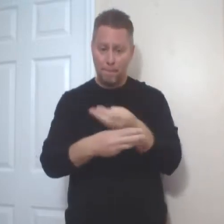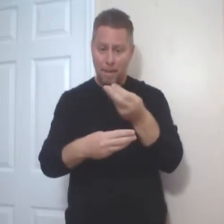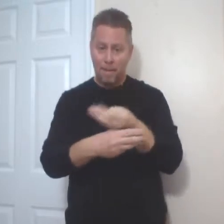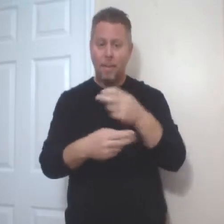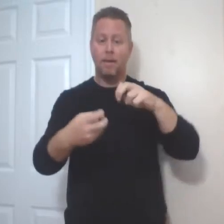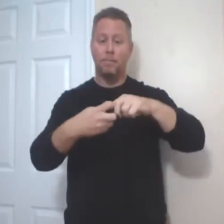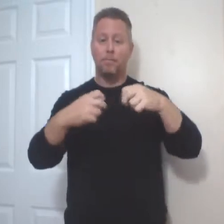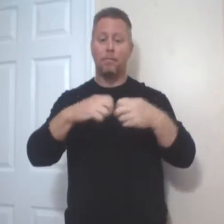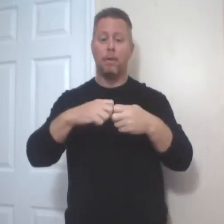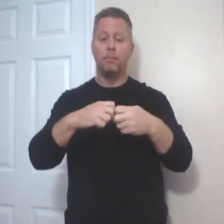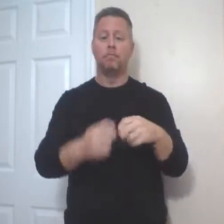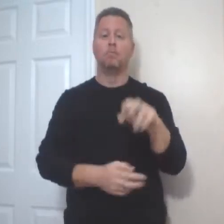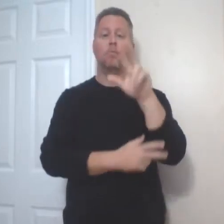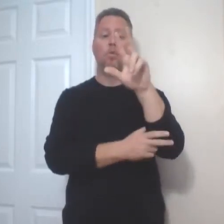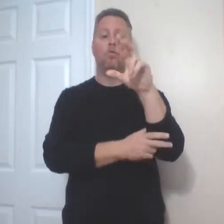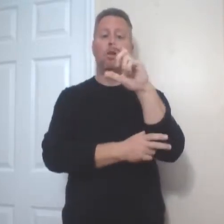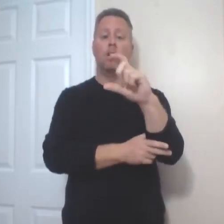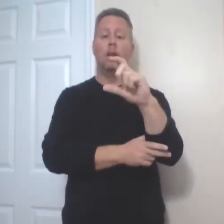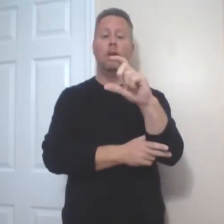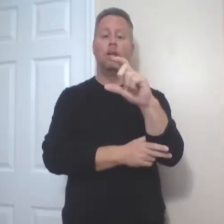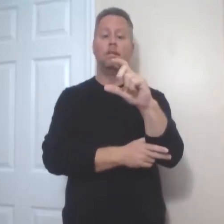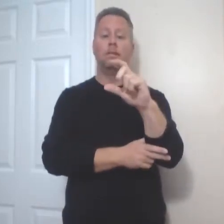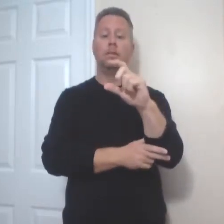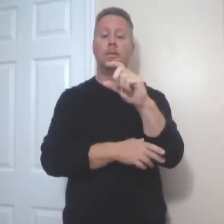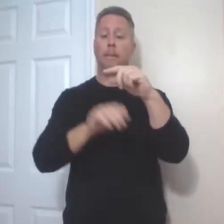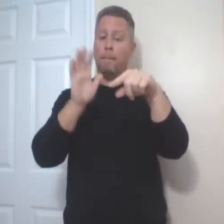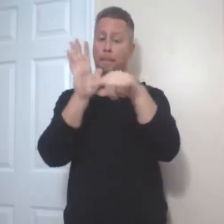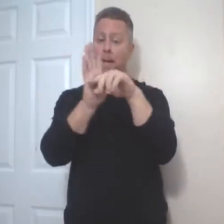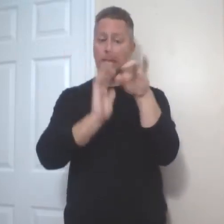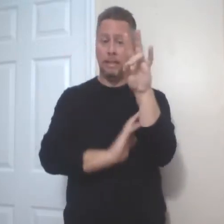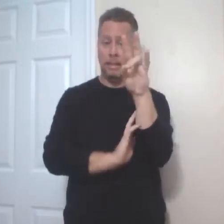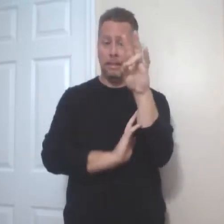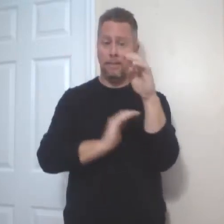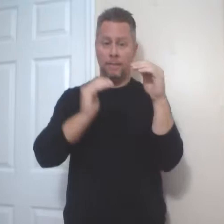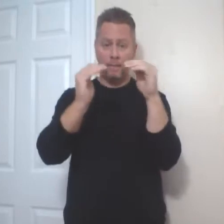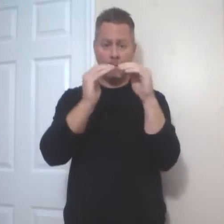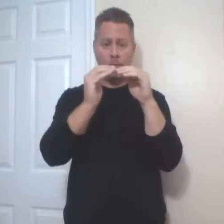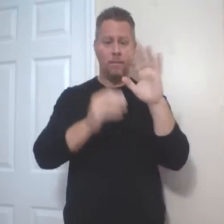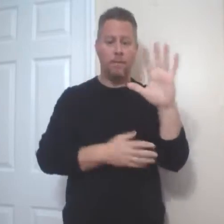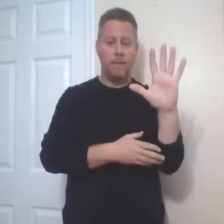7 equal to 5. Well, what we want to know is find out what x is.